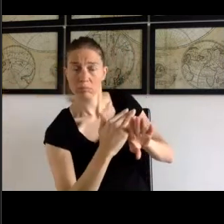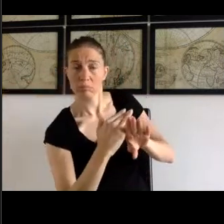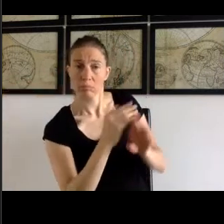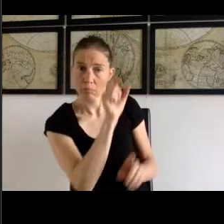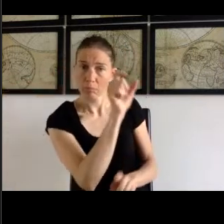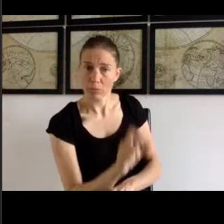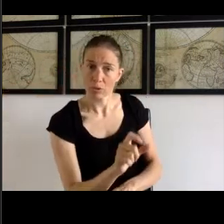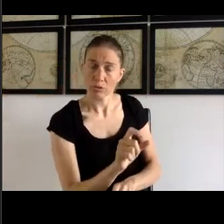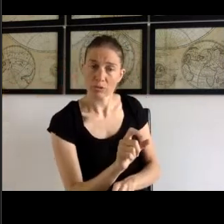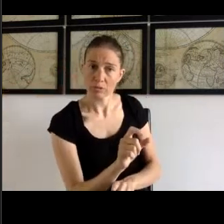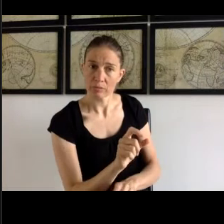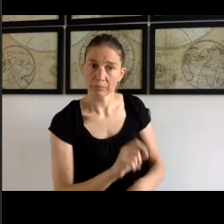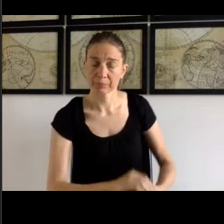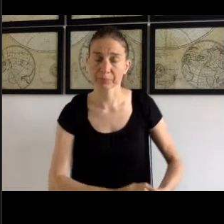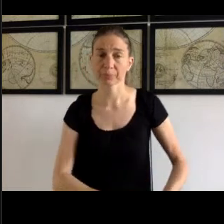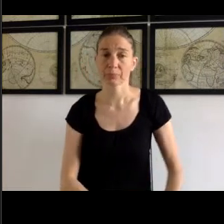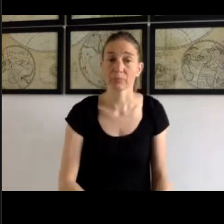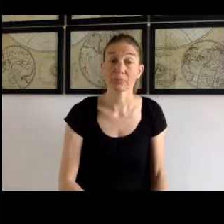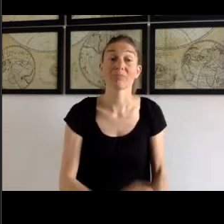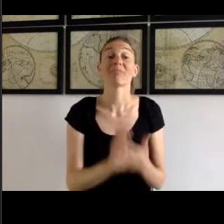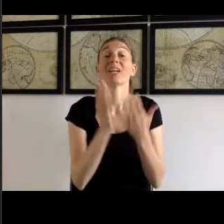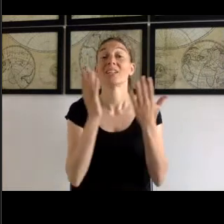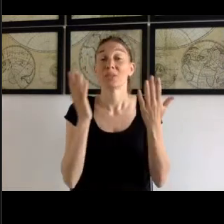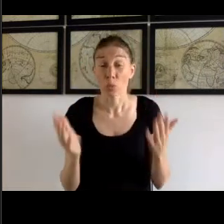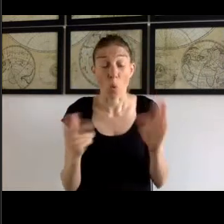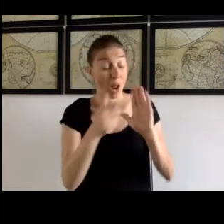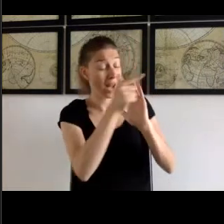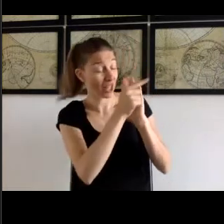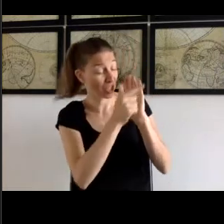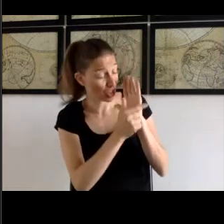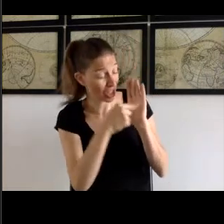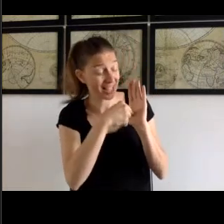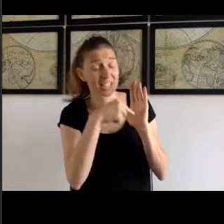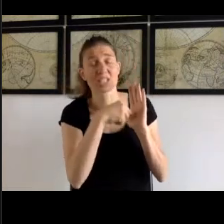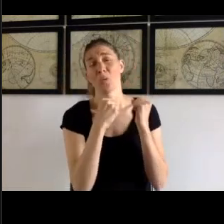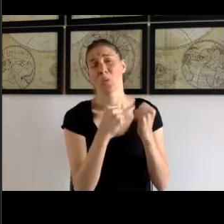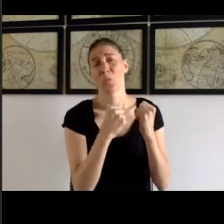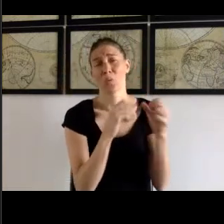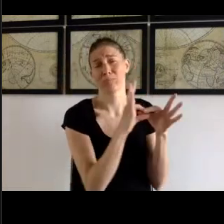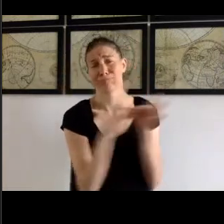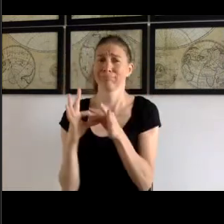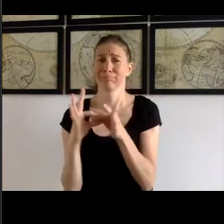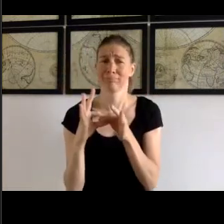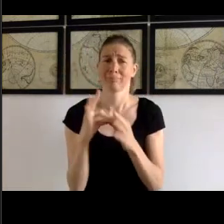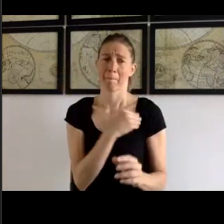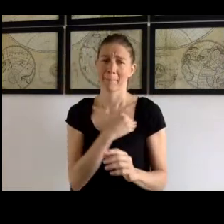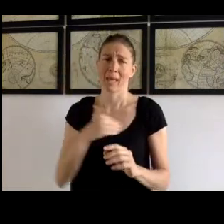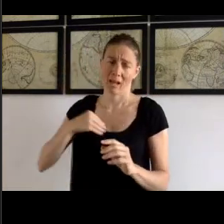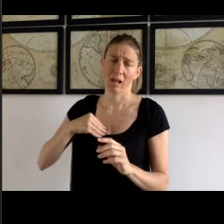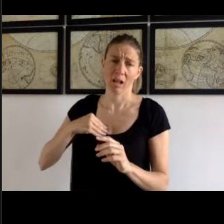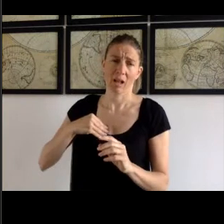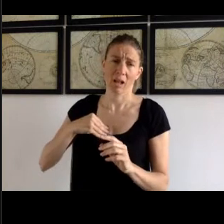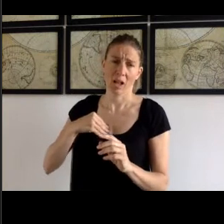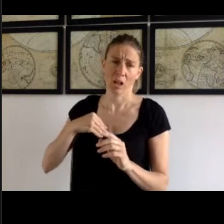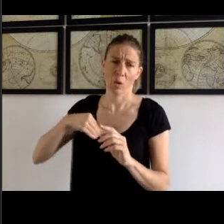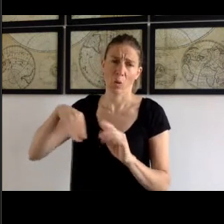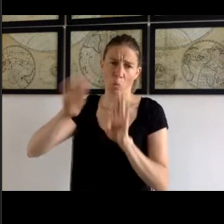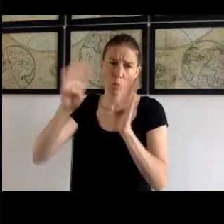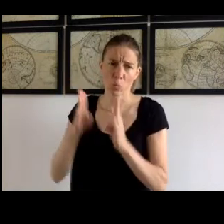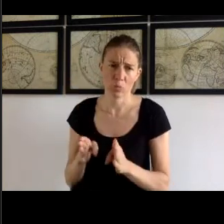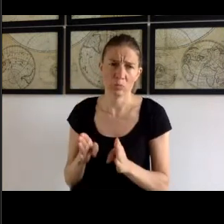means that in the different countries the legislation are based on the medical model, and this produce